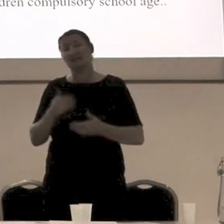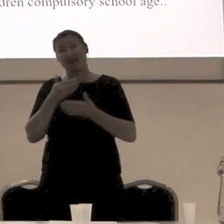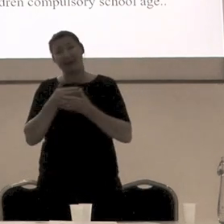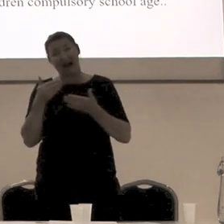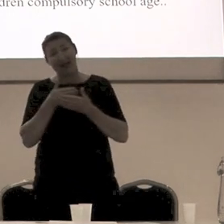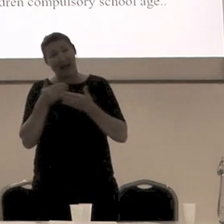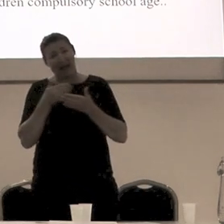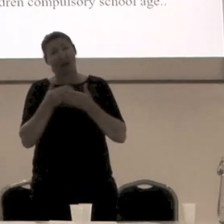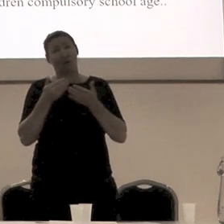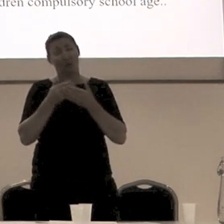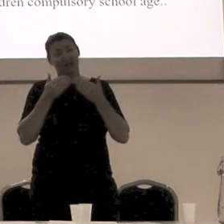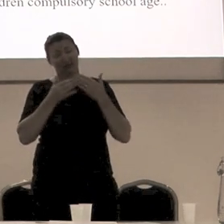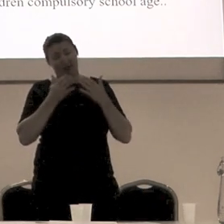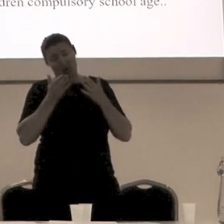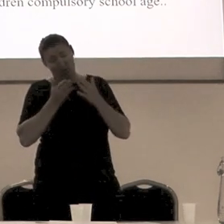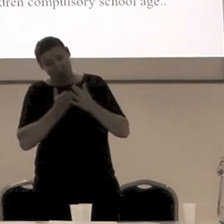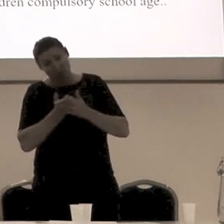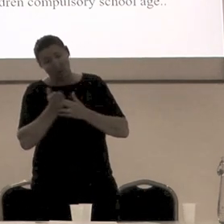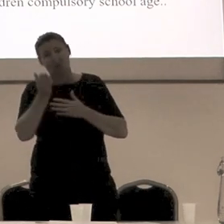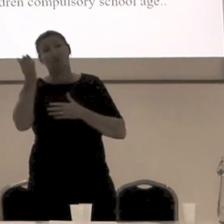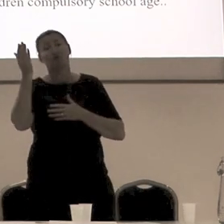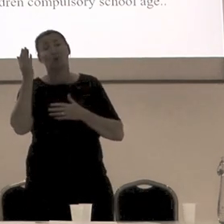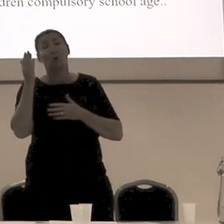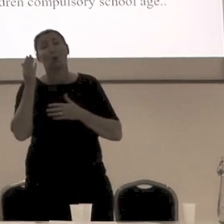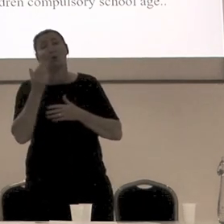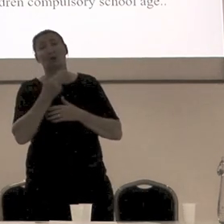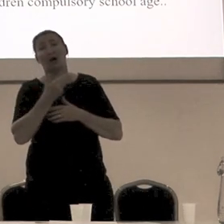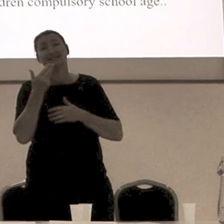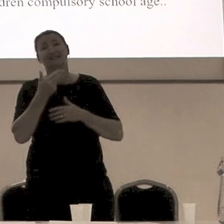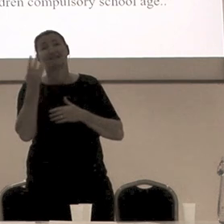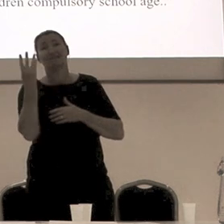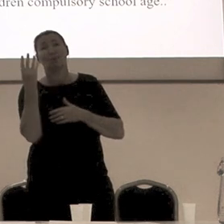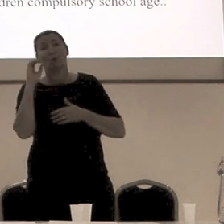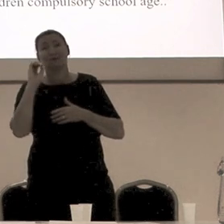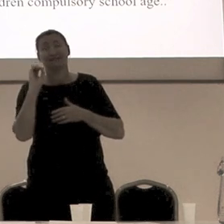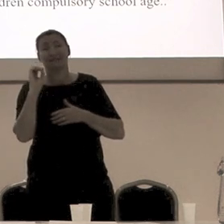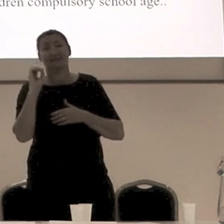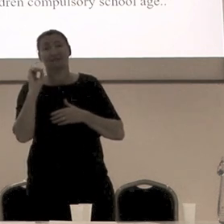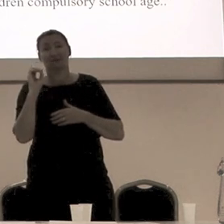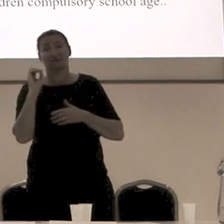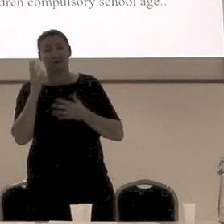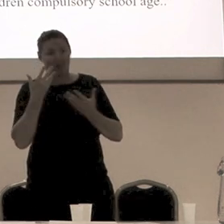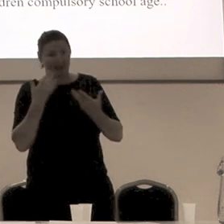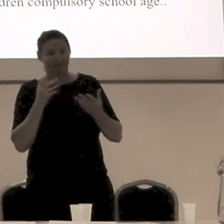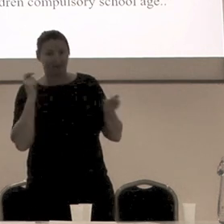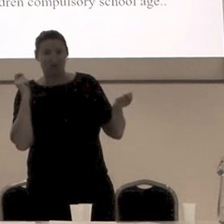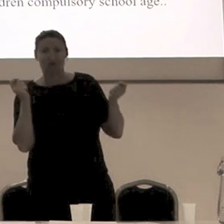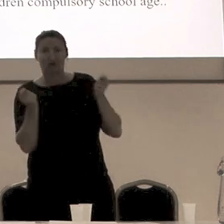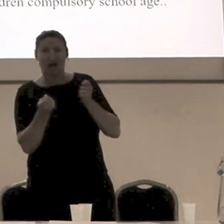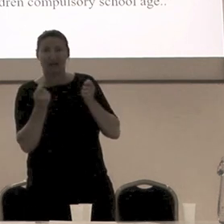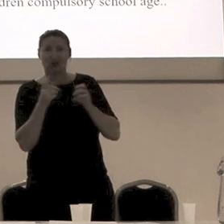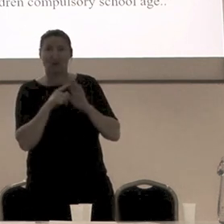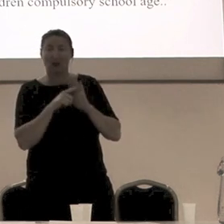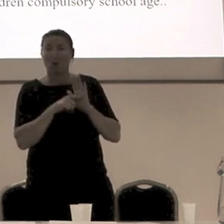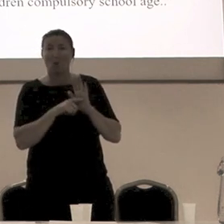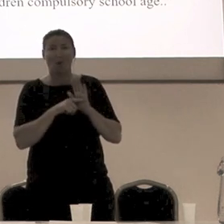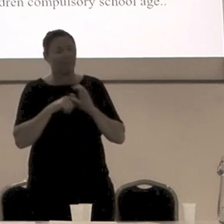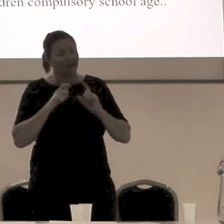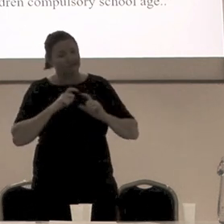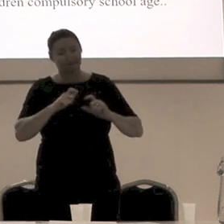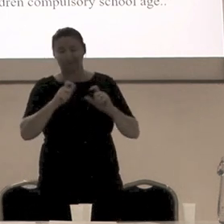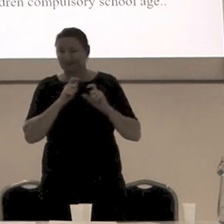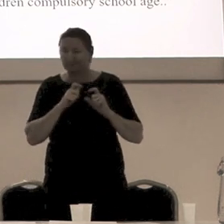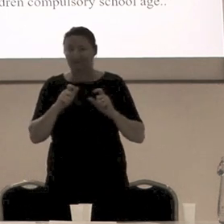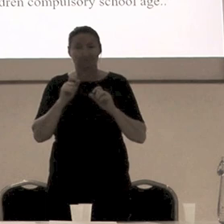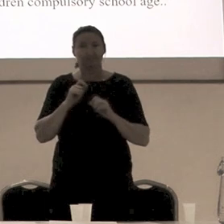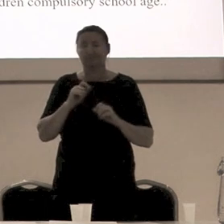and continued through the 44 Act, which was meant to be a reforming act, but nothing changed. So there was a whole group